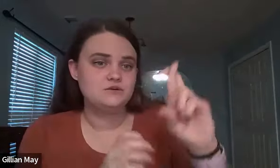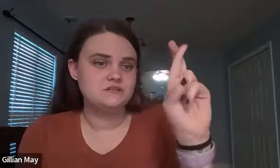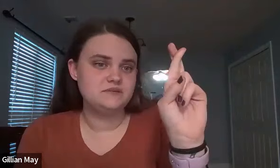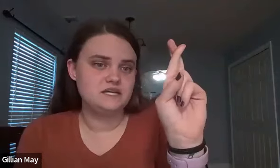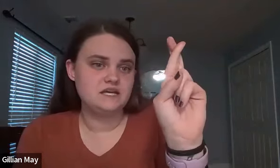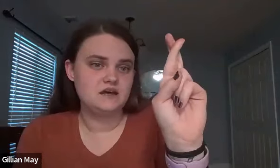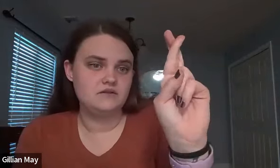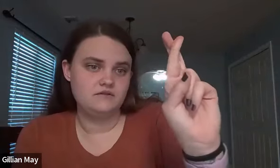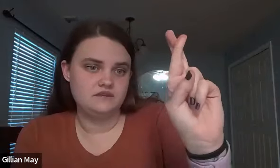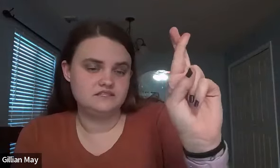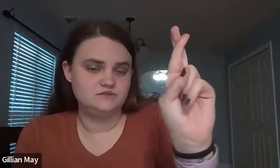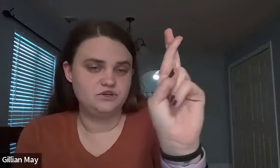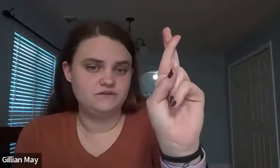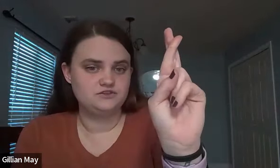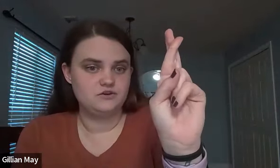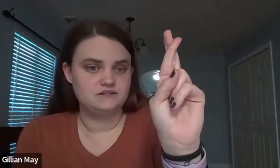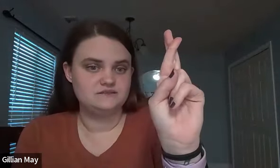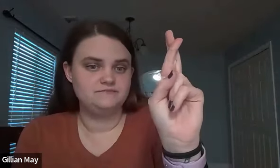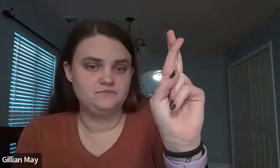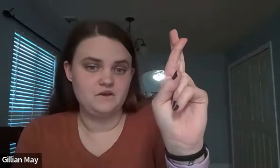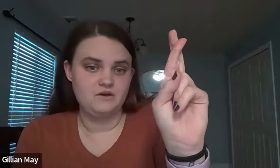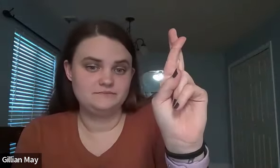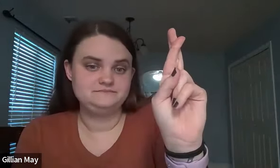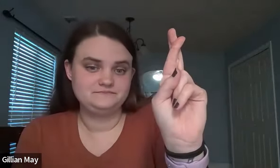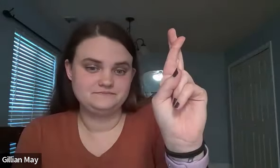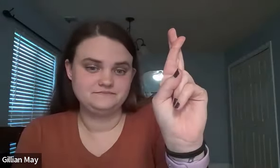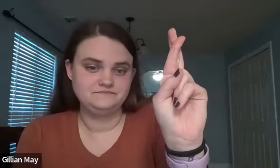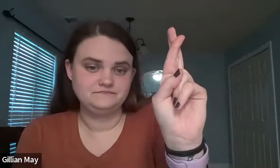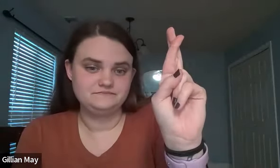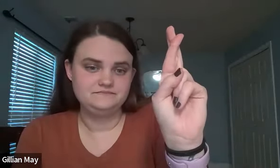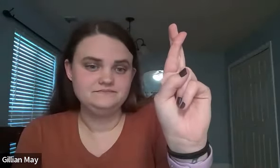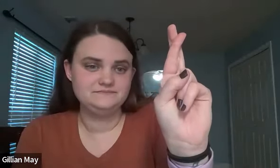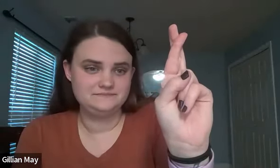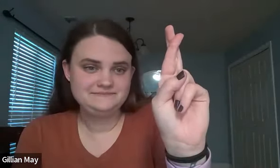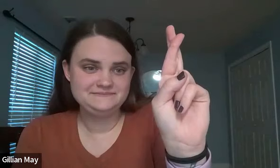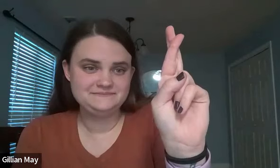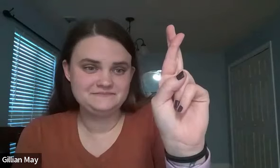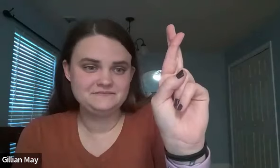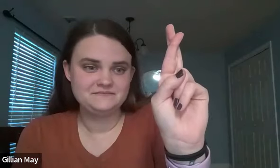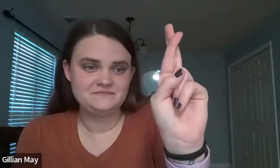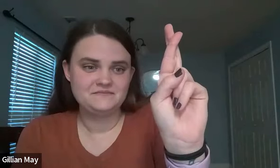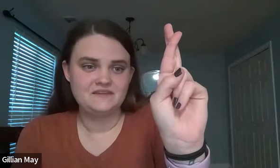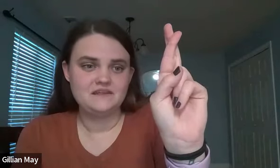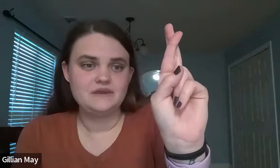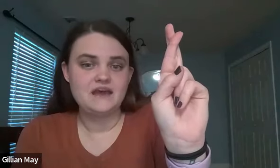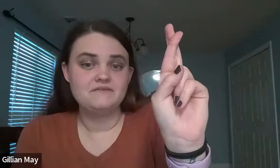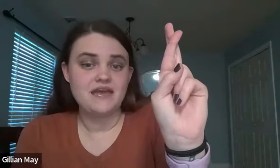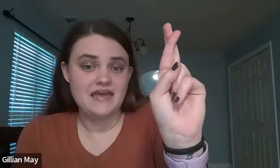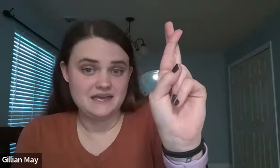going to be this is when your fingers are crossed. R. Then we have